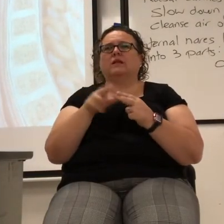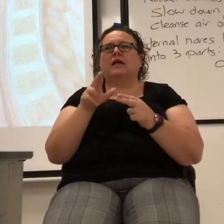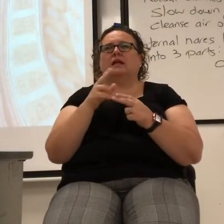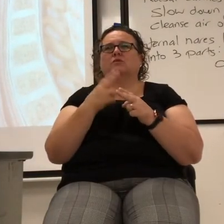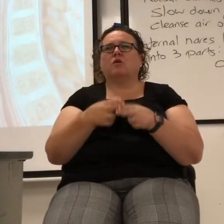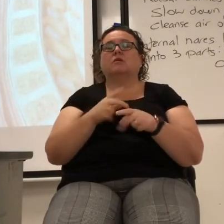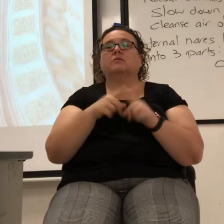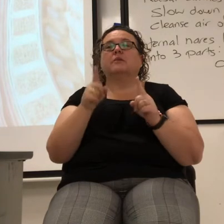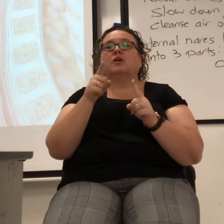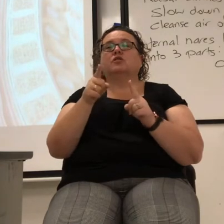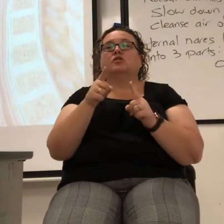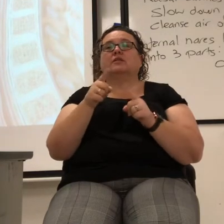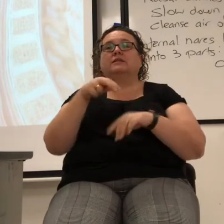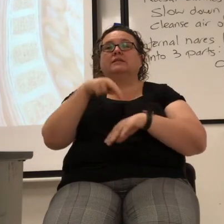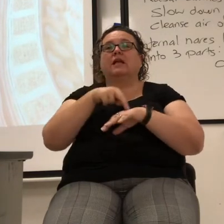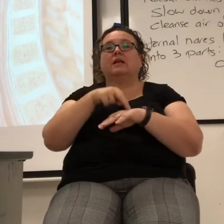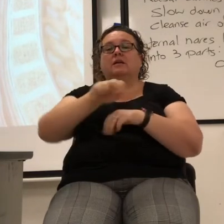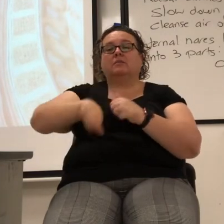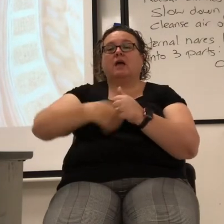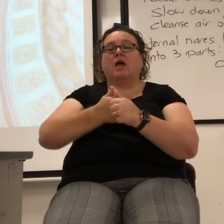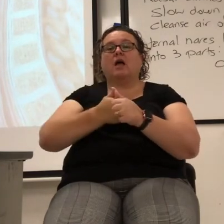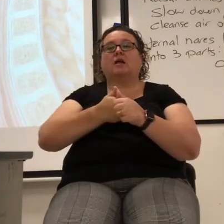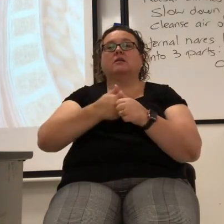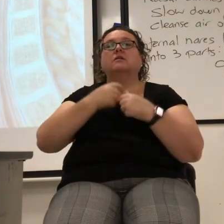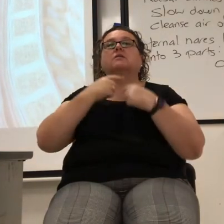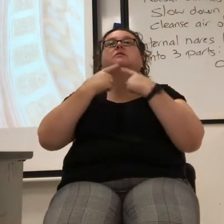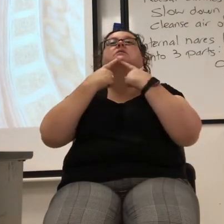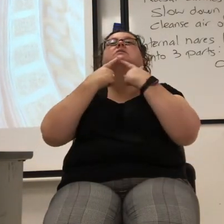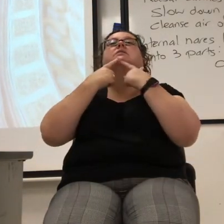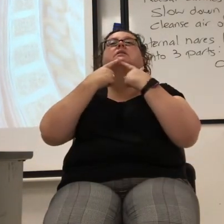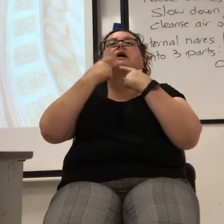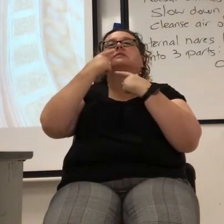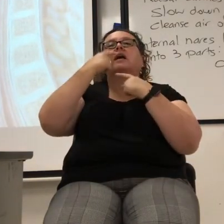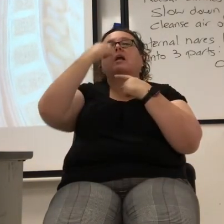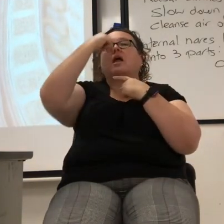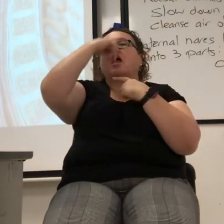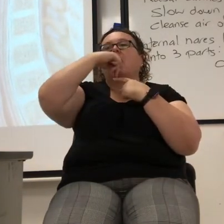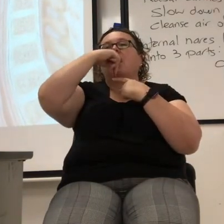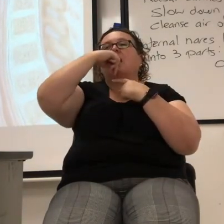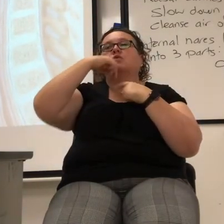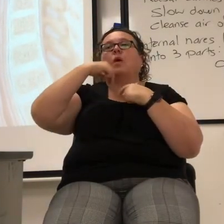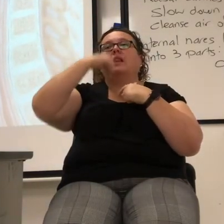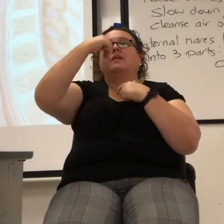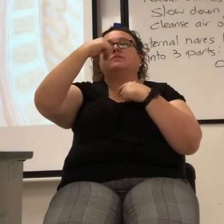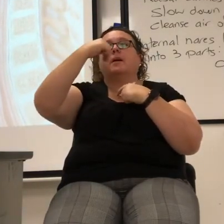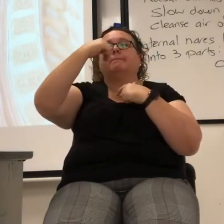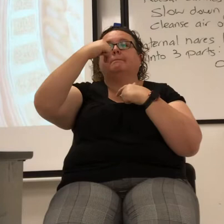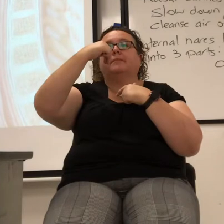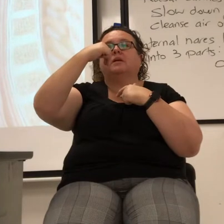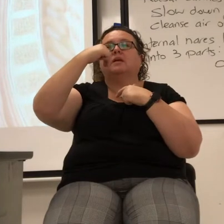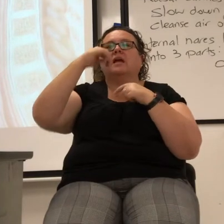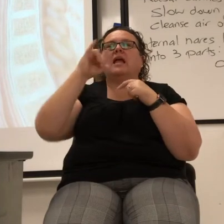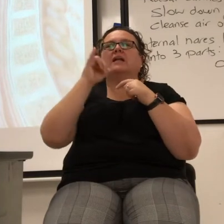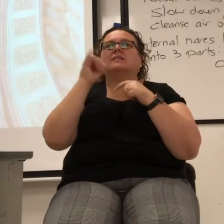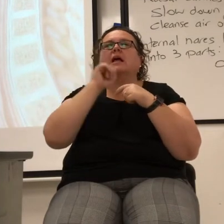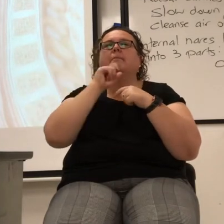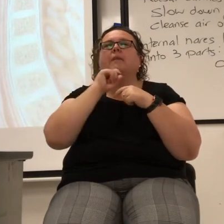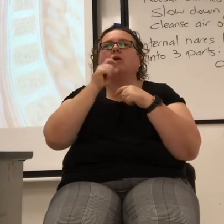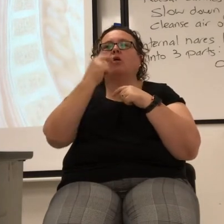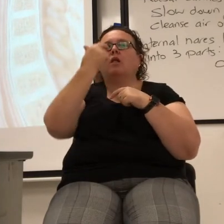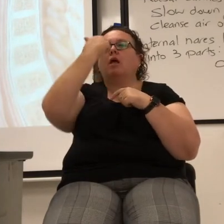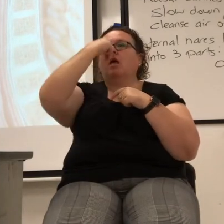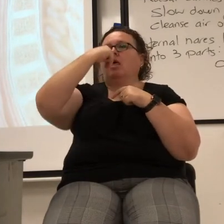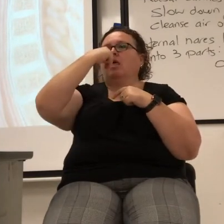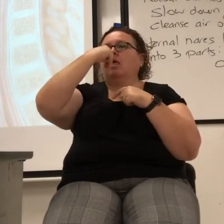you're standing behind the cadaver, face up, take your blade in, you lift the blade up. Okay. And you've got a